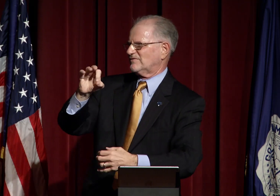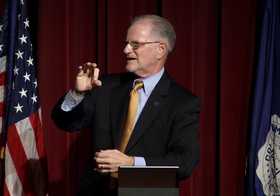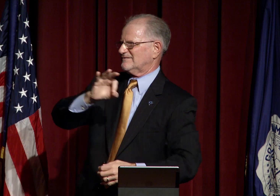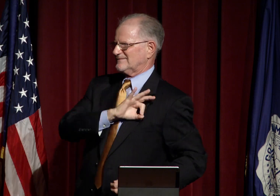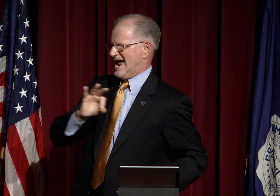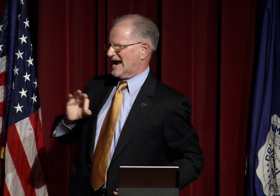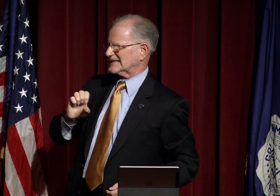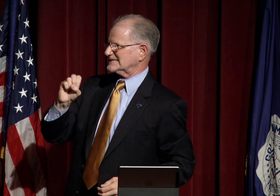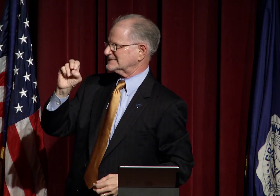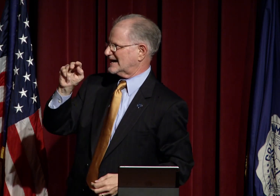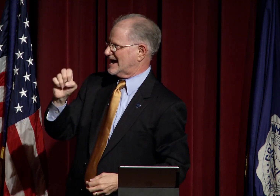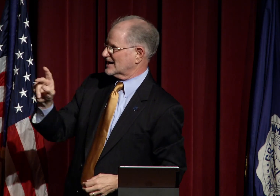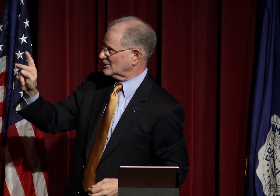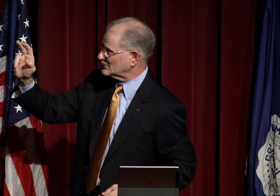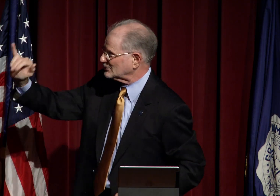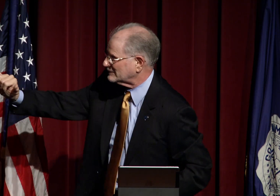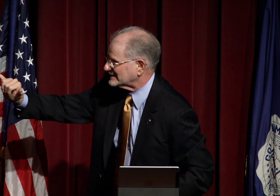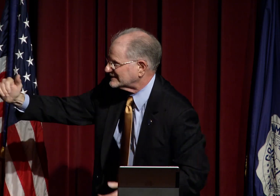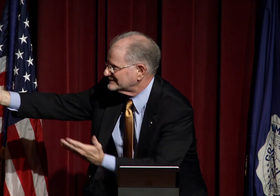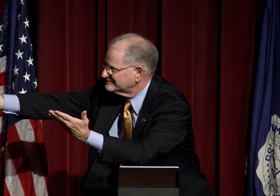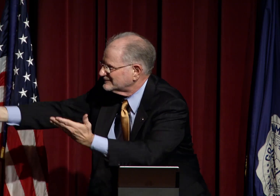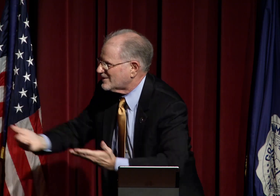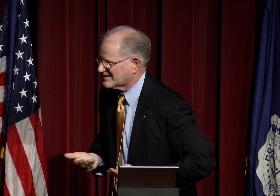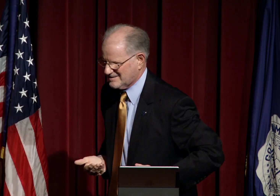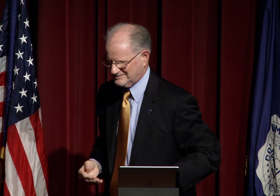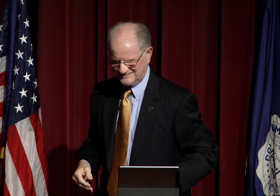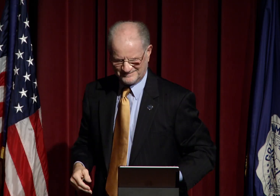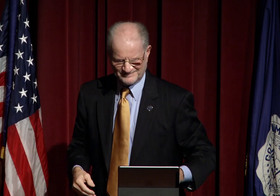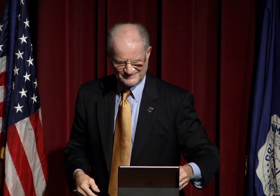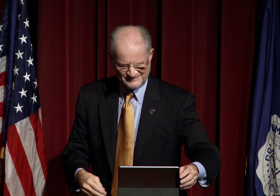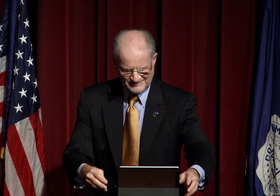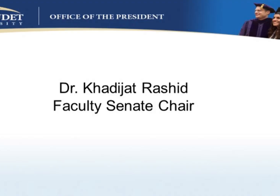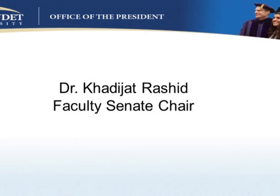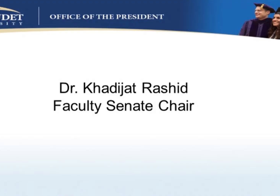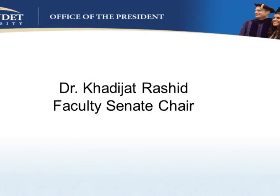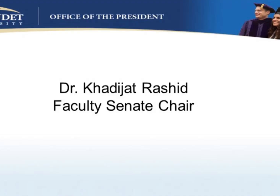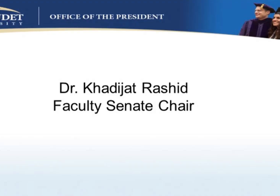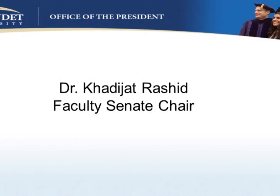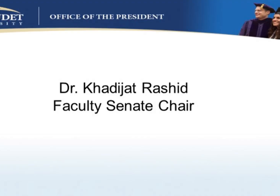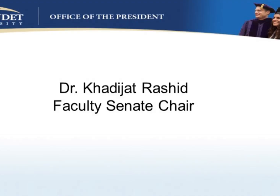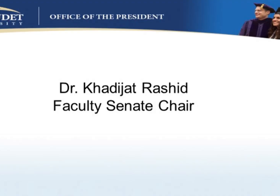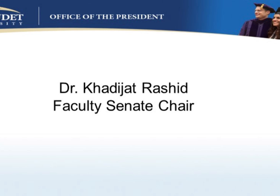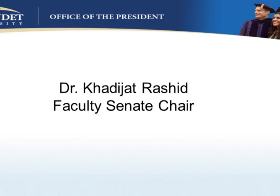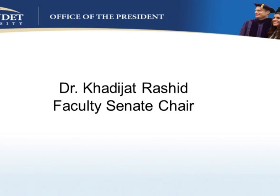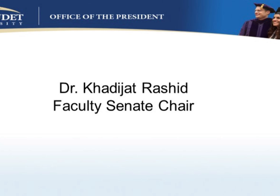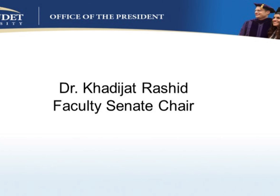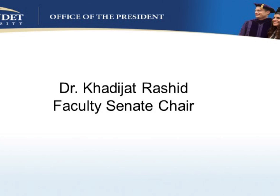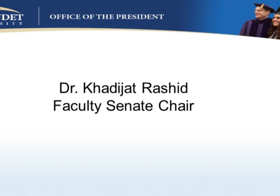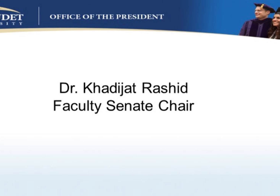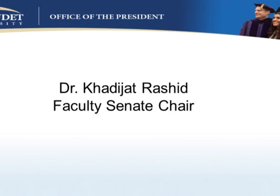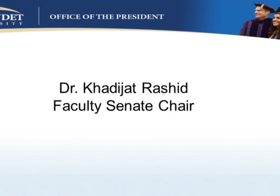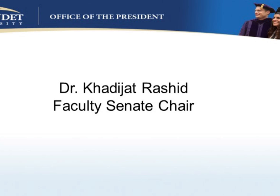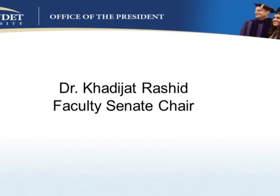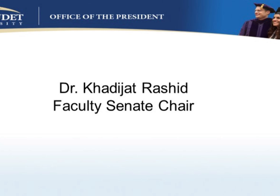you on behalf of the Faculty Senate. Kubi, I welcome you to the stage.